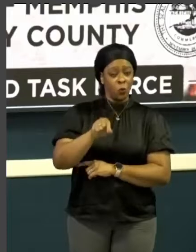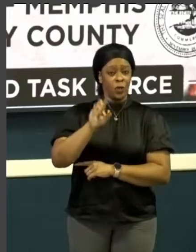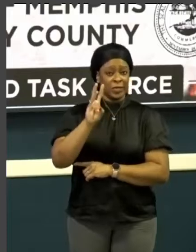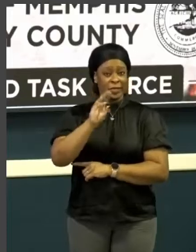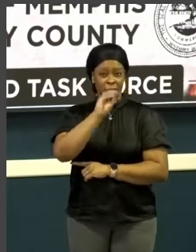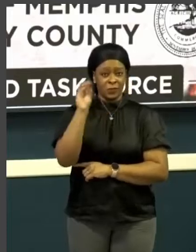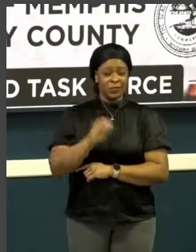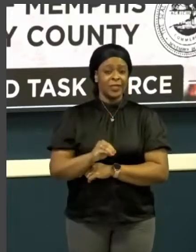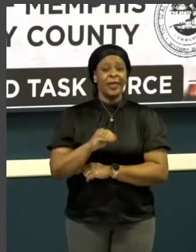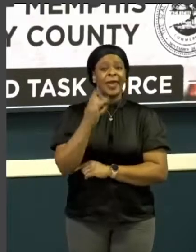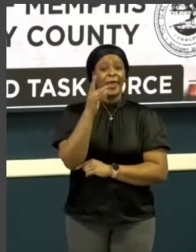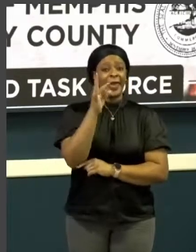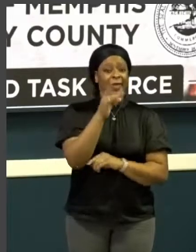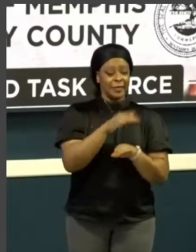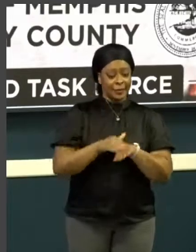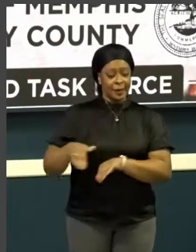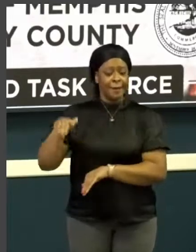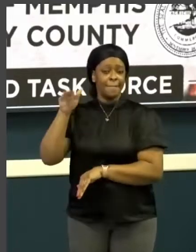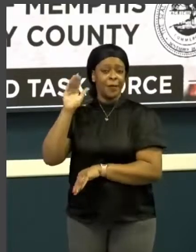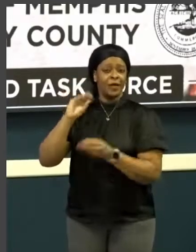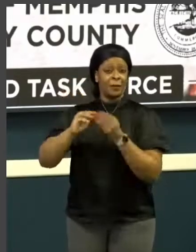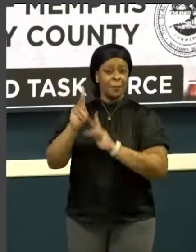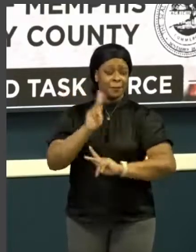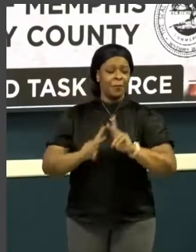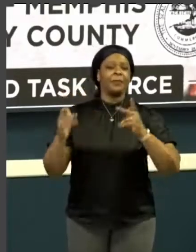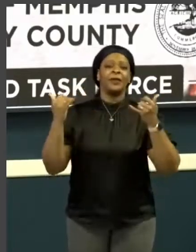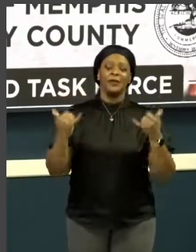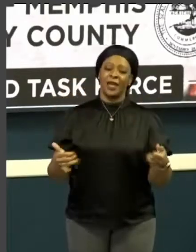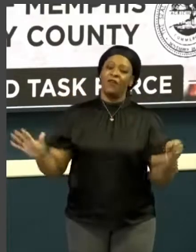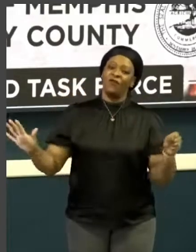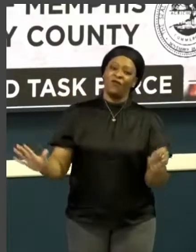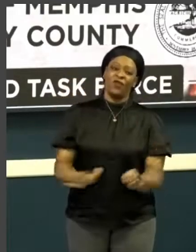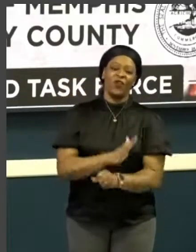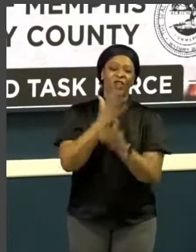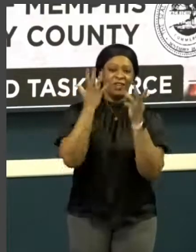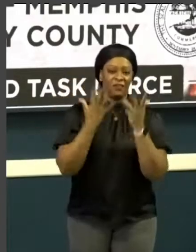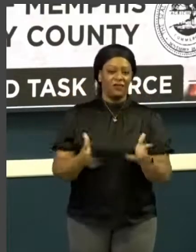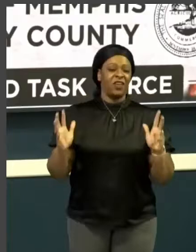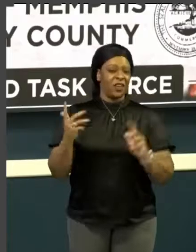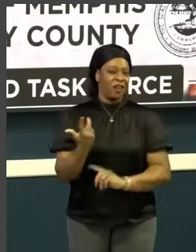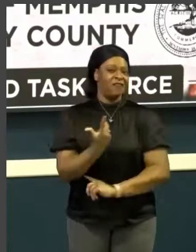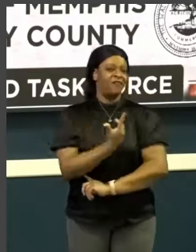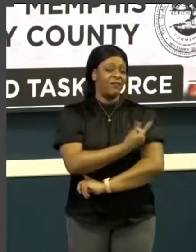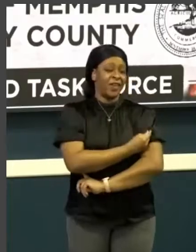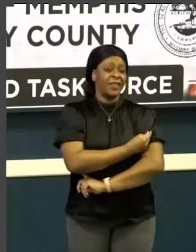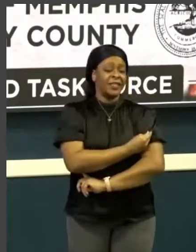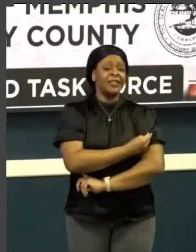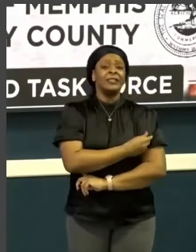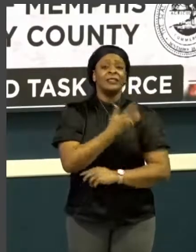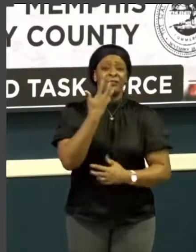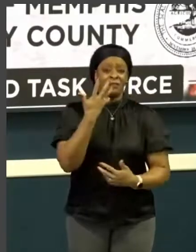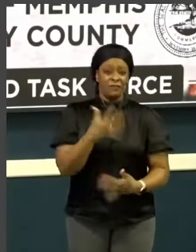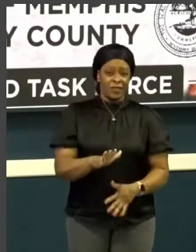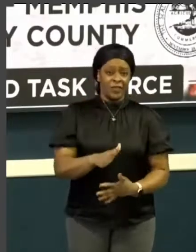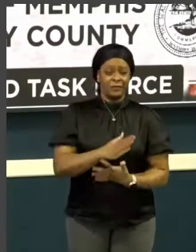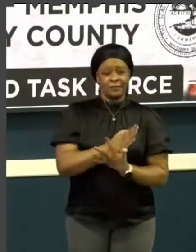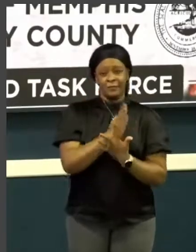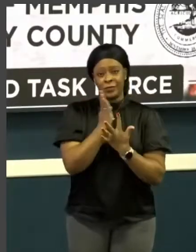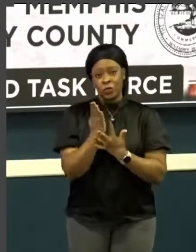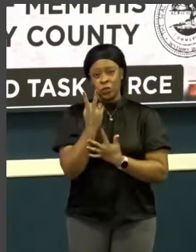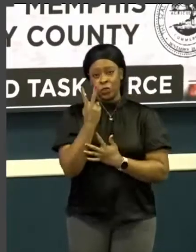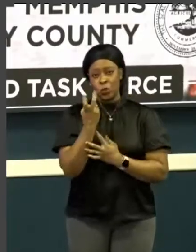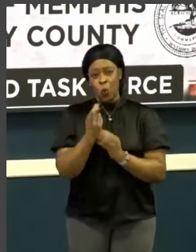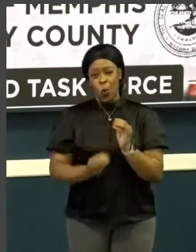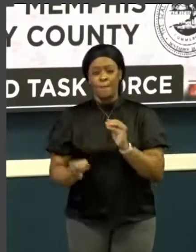61.6% of the 18 and older population is now fully vaccinated. having completed the series of at least